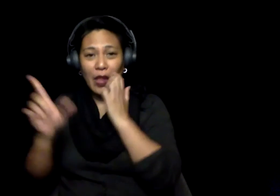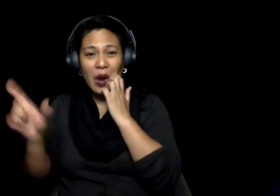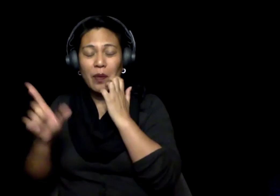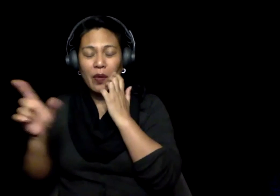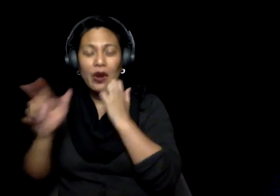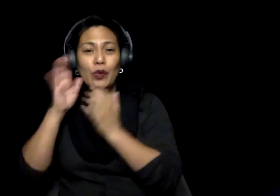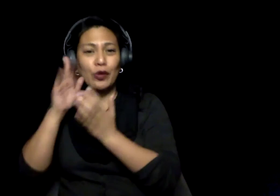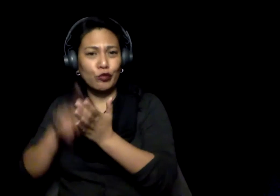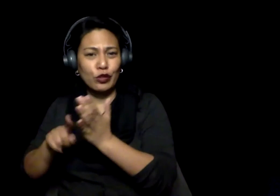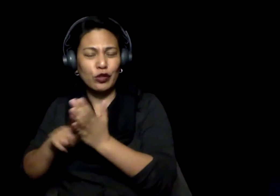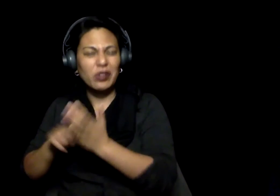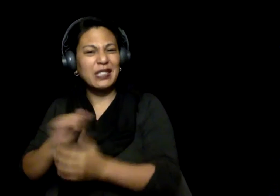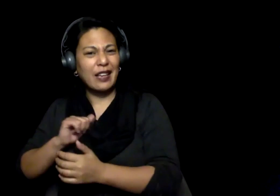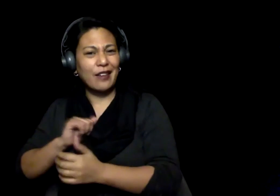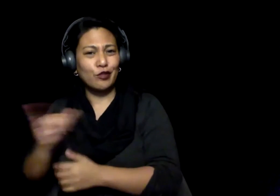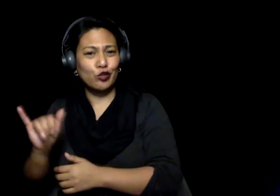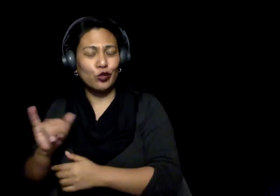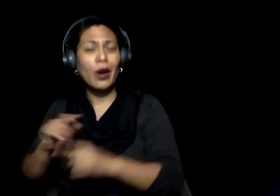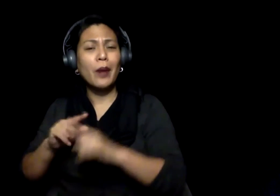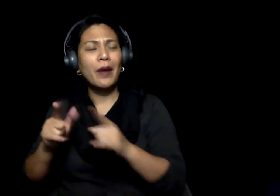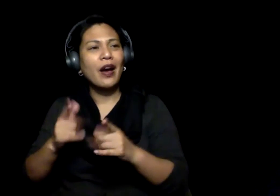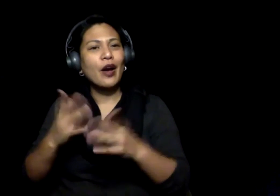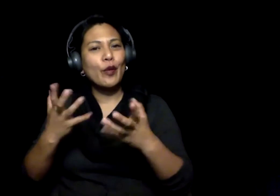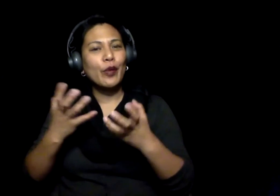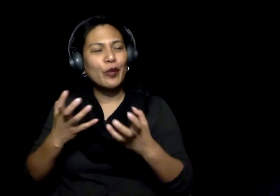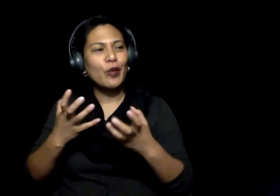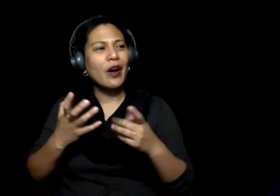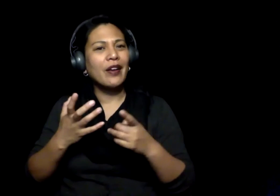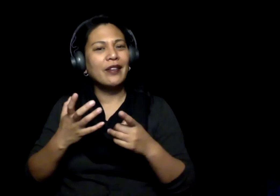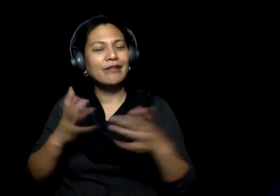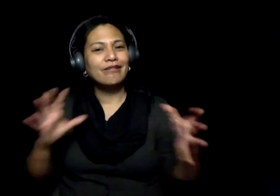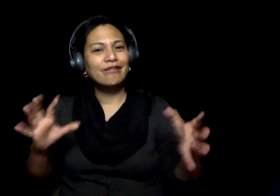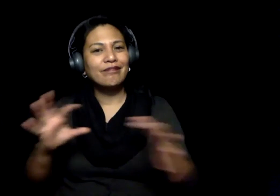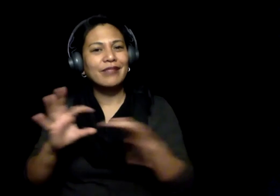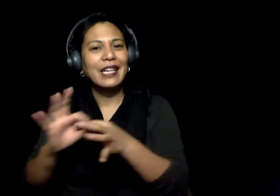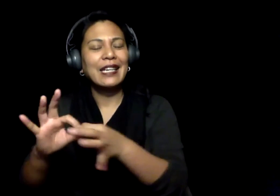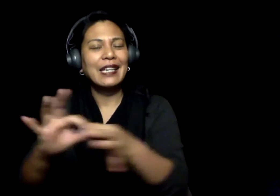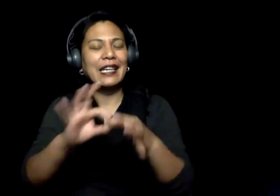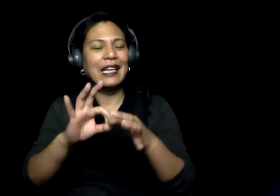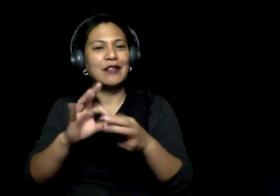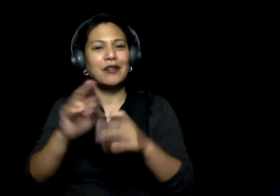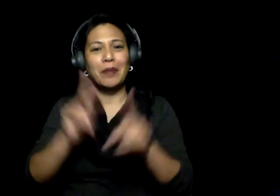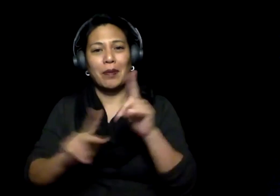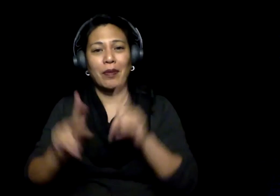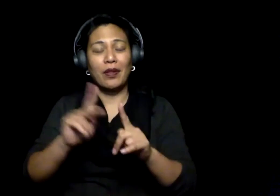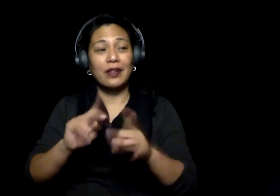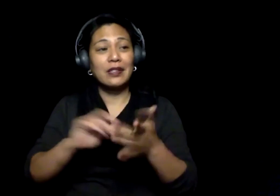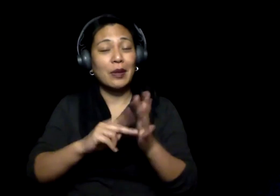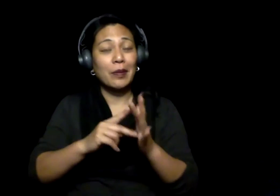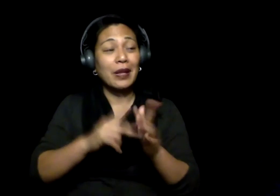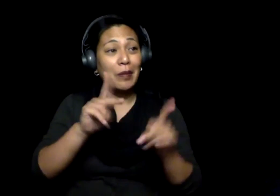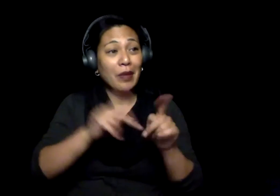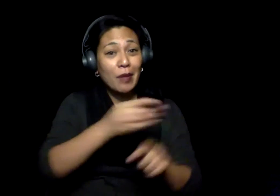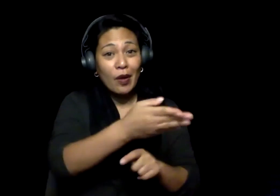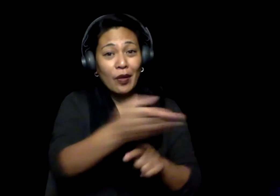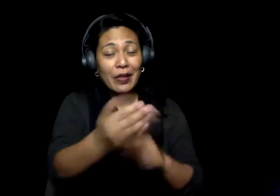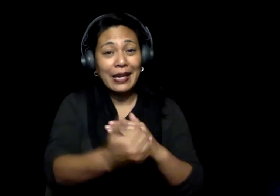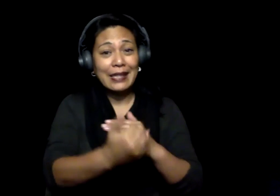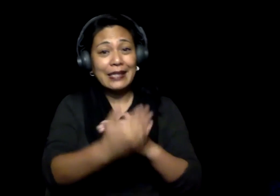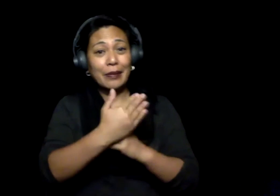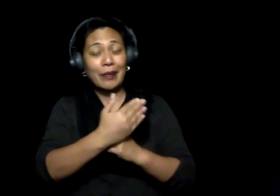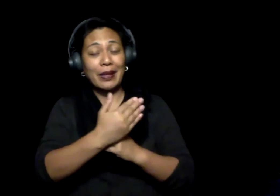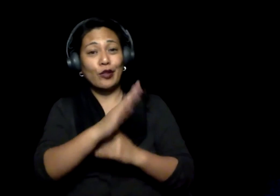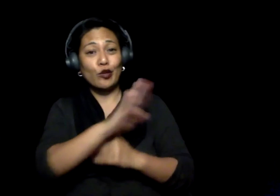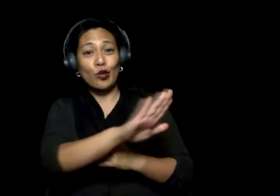explore connecting the people to be able to submit stories via videos. And